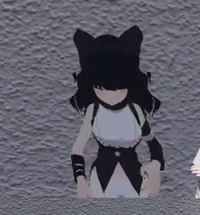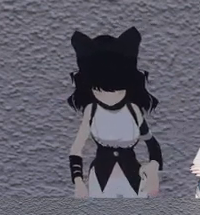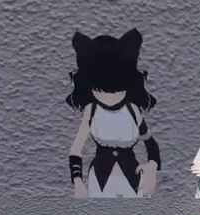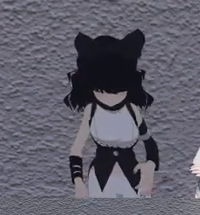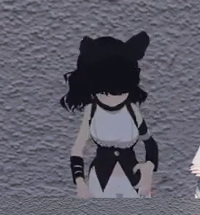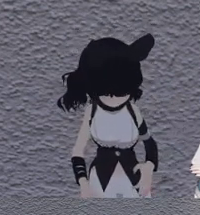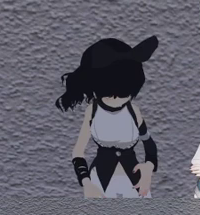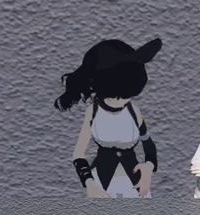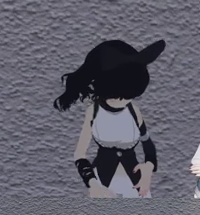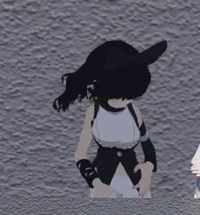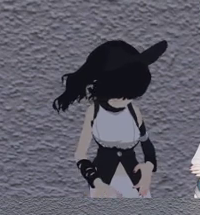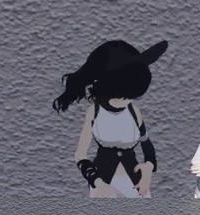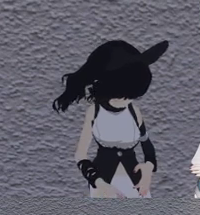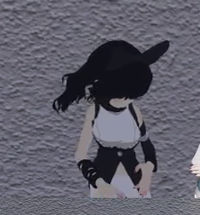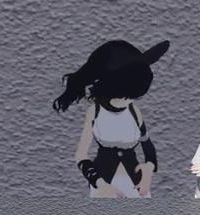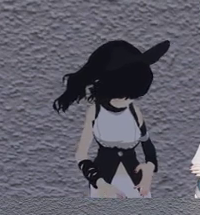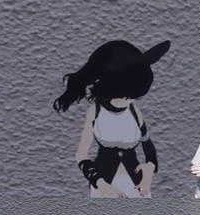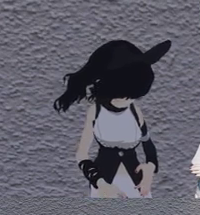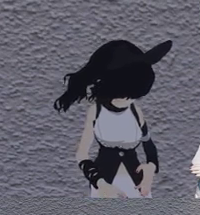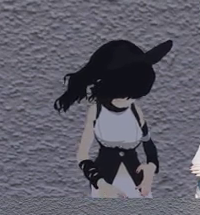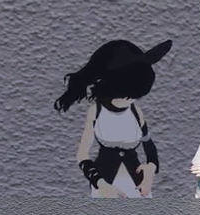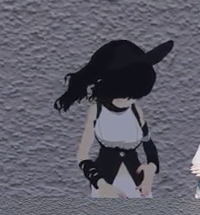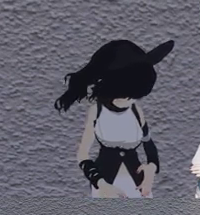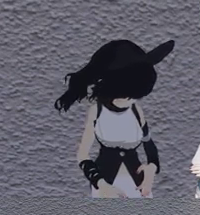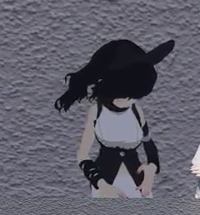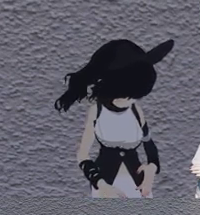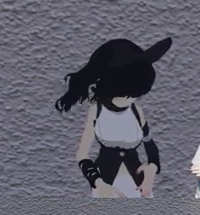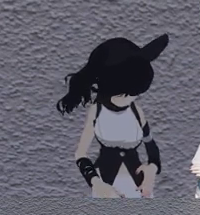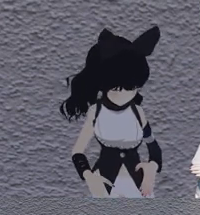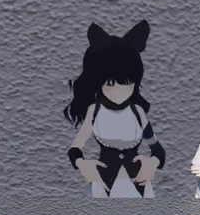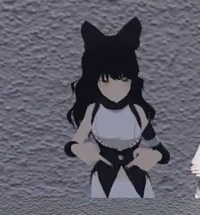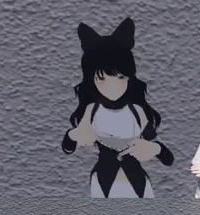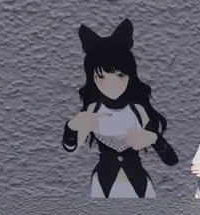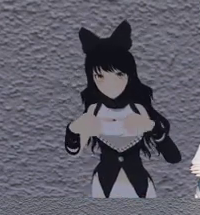important. Be honest with yourself. Trust yourself.